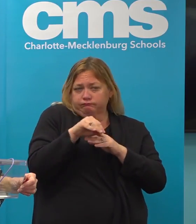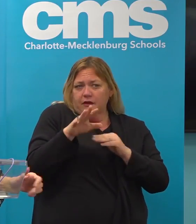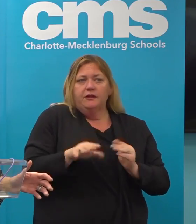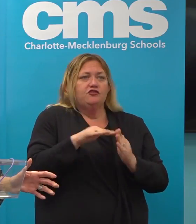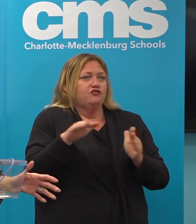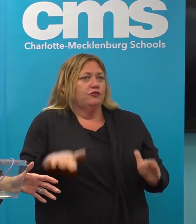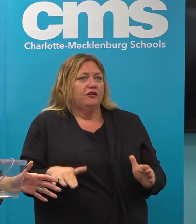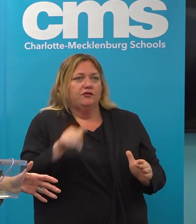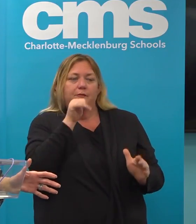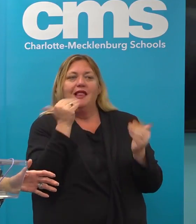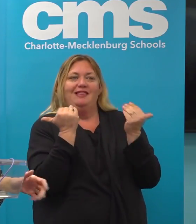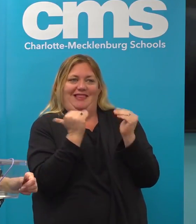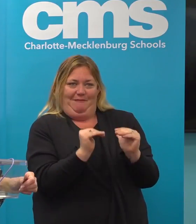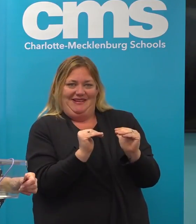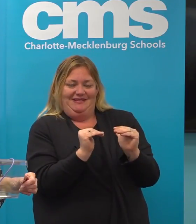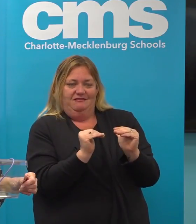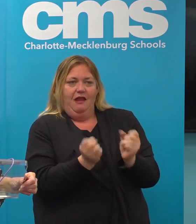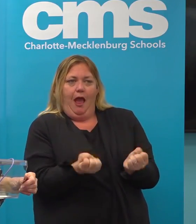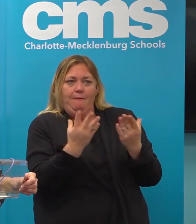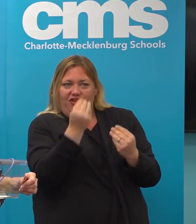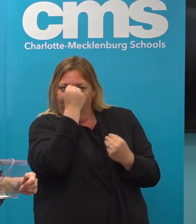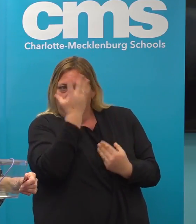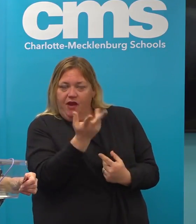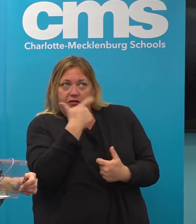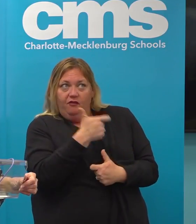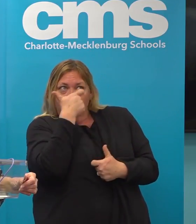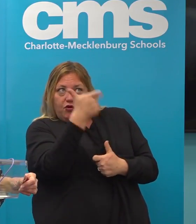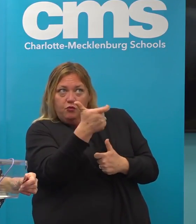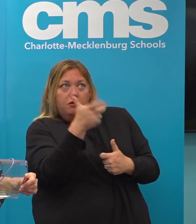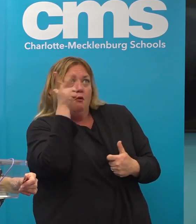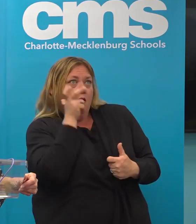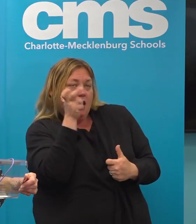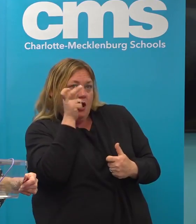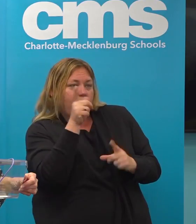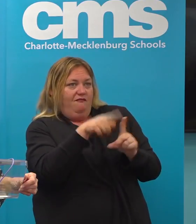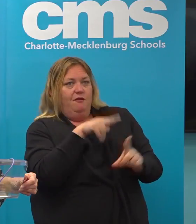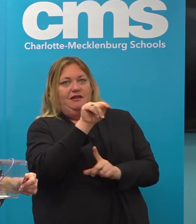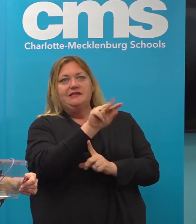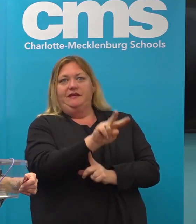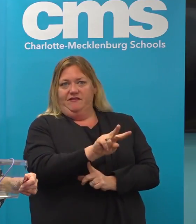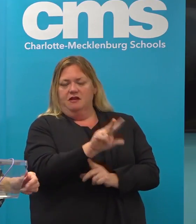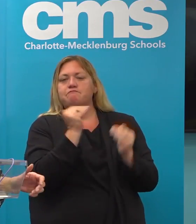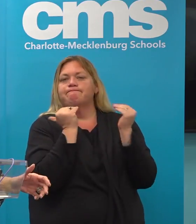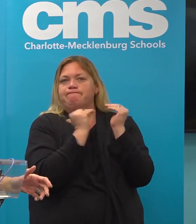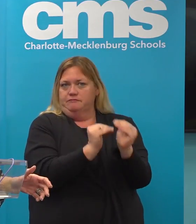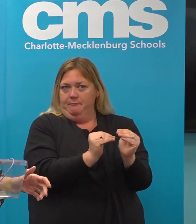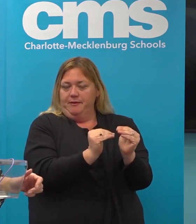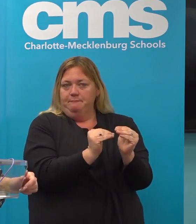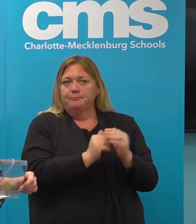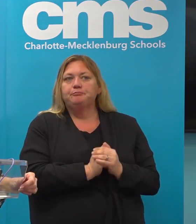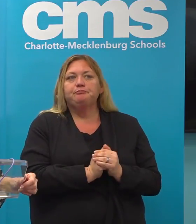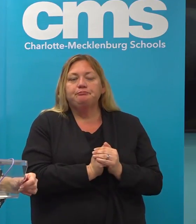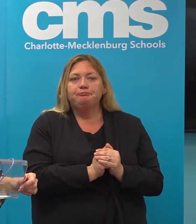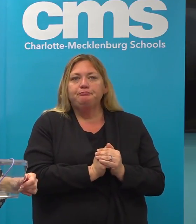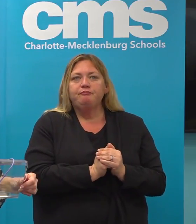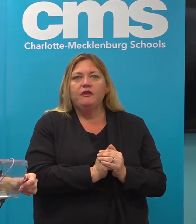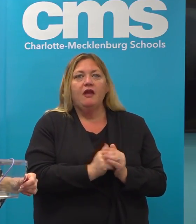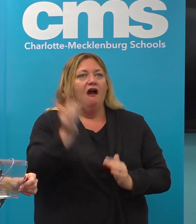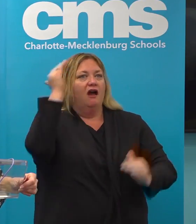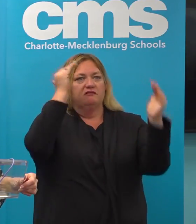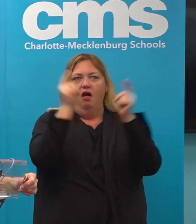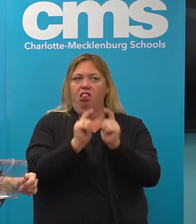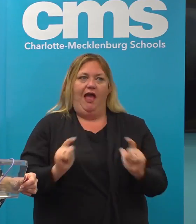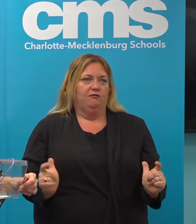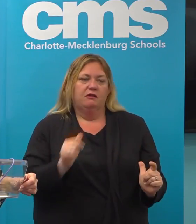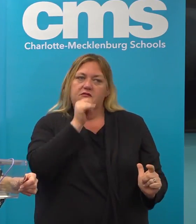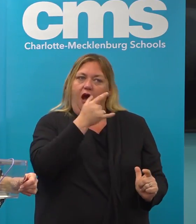children should be limited to the amount of information that they're hearing off the television and media. It's adult language,